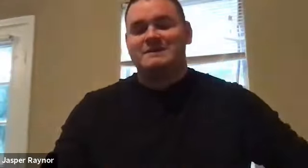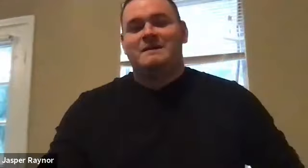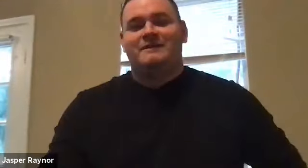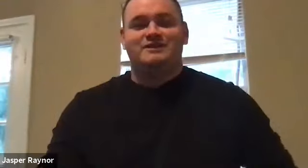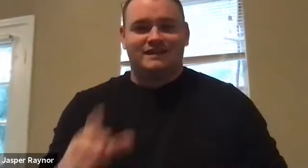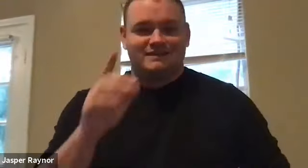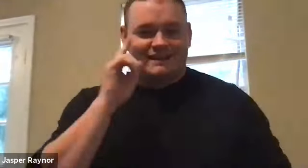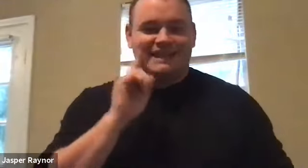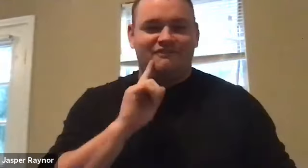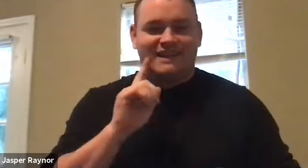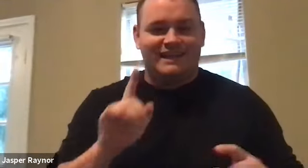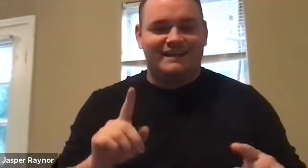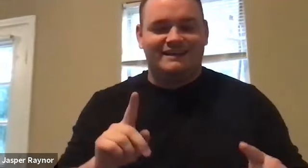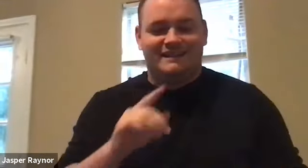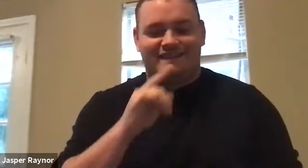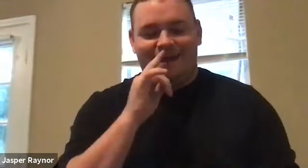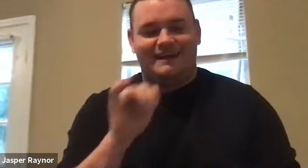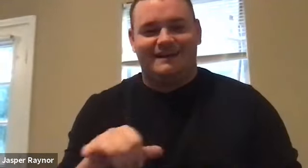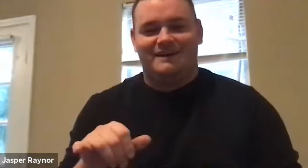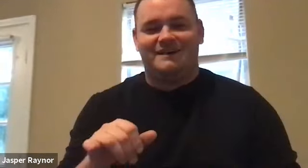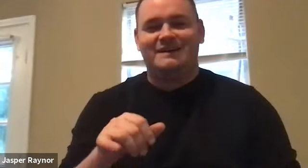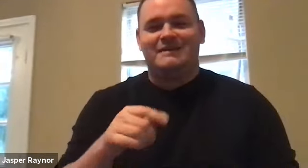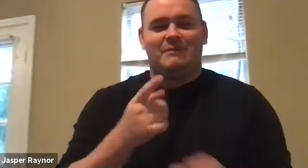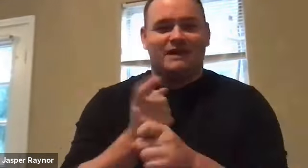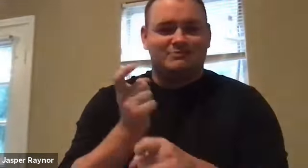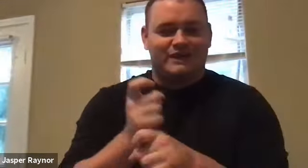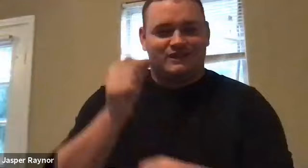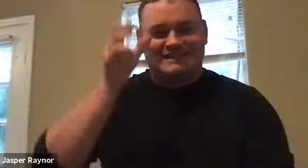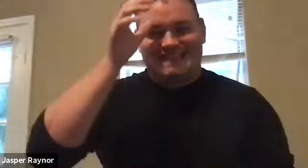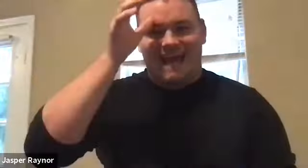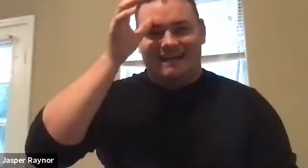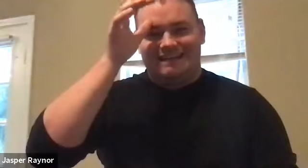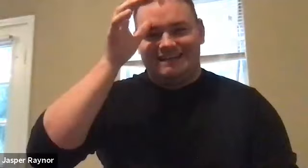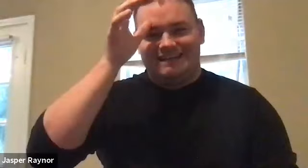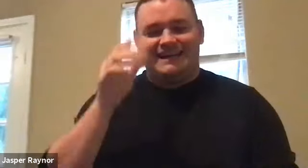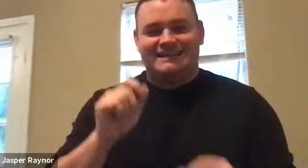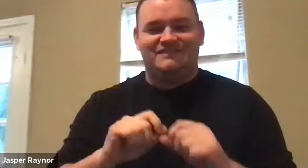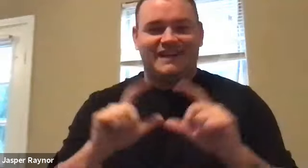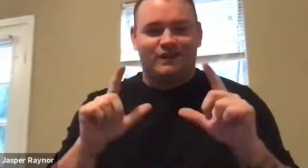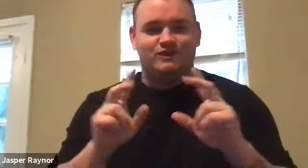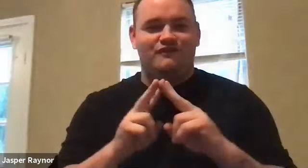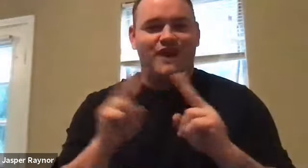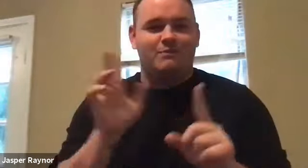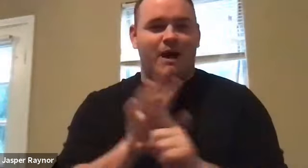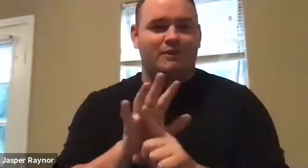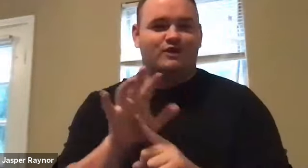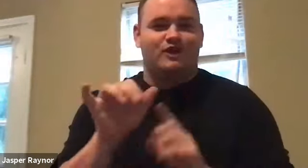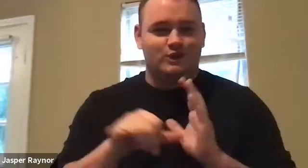There's a deaf kid that plays pranks on his dad, and his videos are very popular on